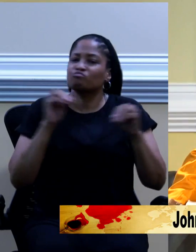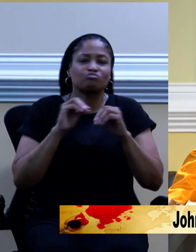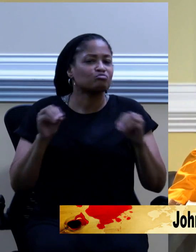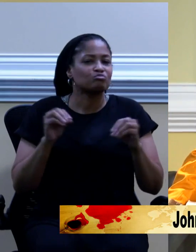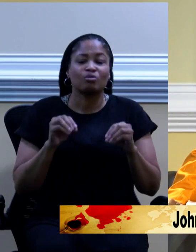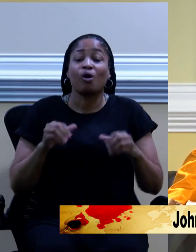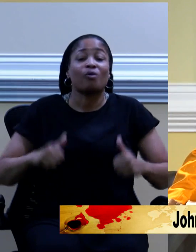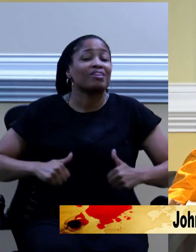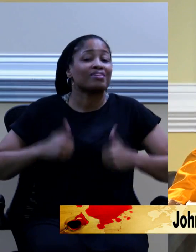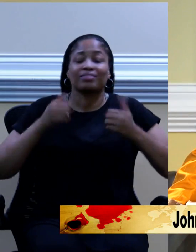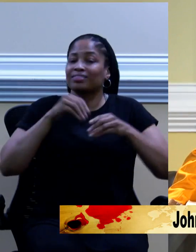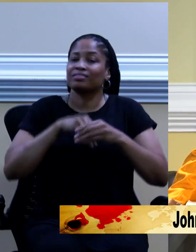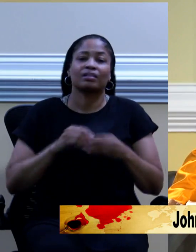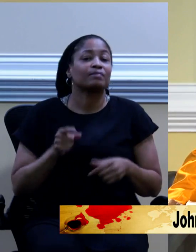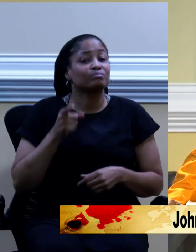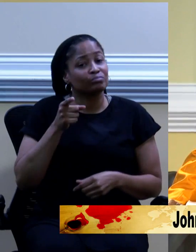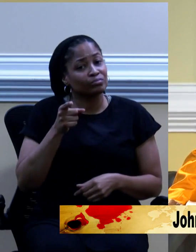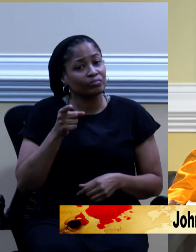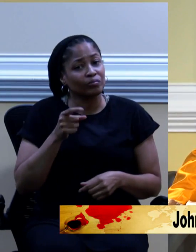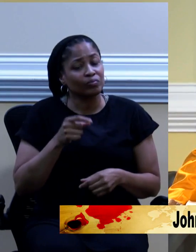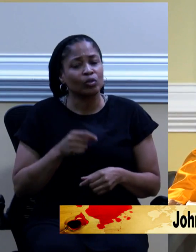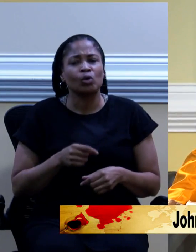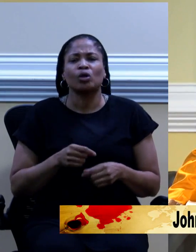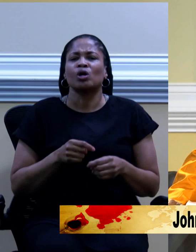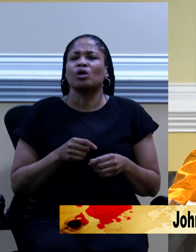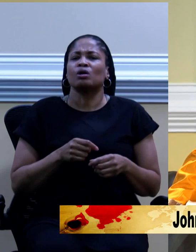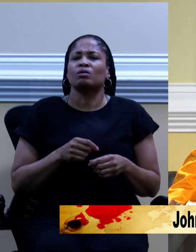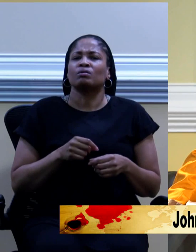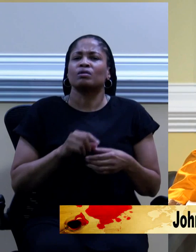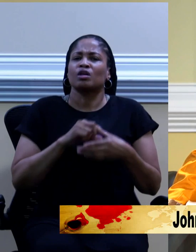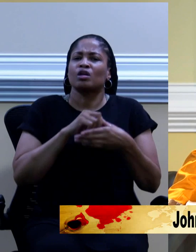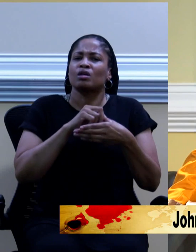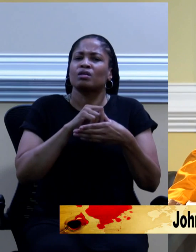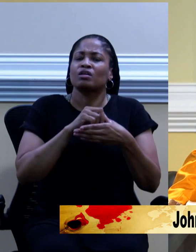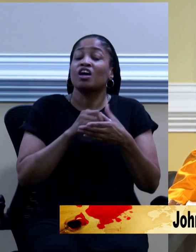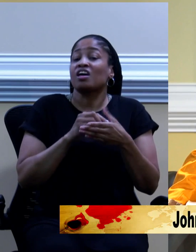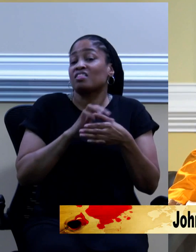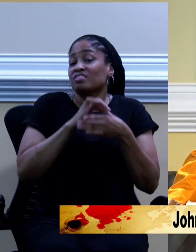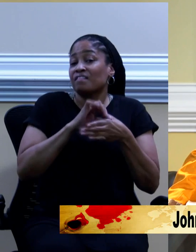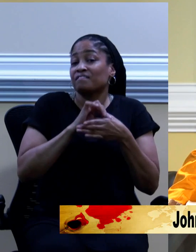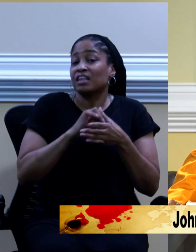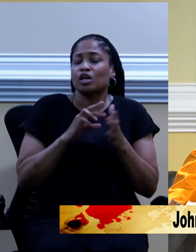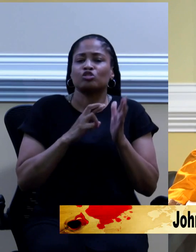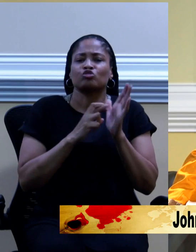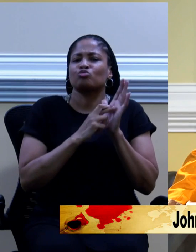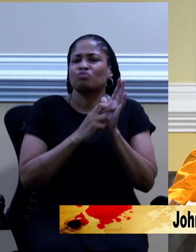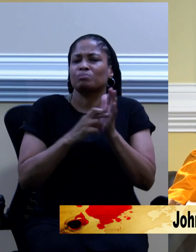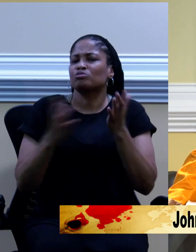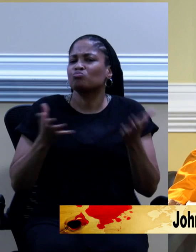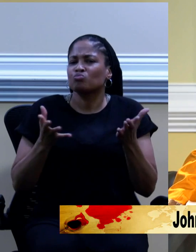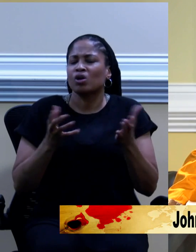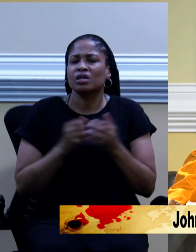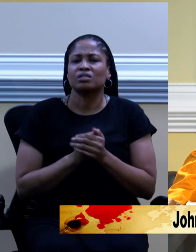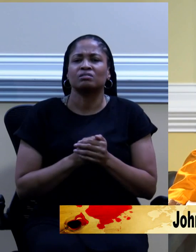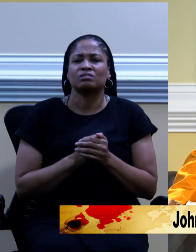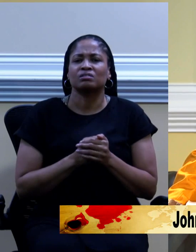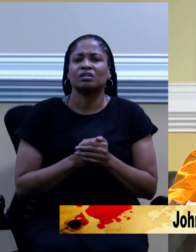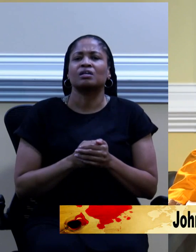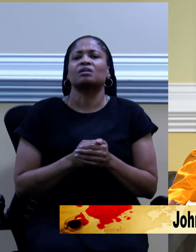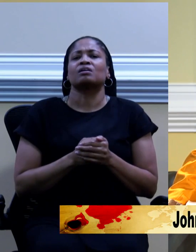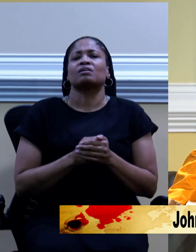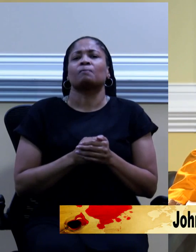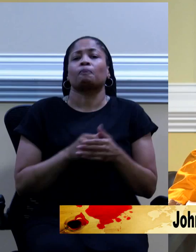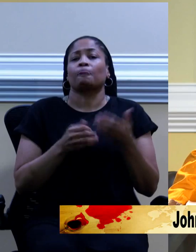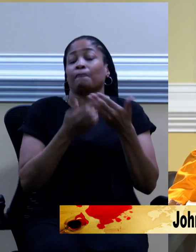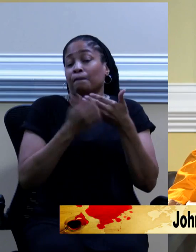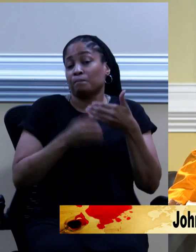what represented his flesh? The bread, didn't it? Yes. What represented his blood? The wine, didn't it? Yes. So except you do that, there ain't